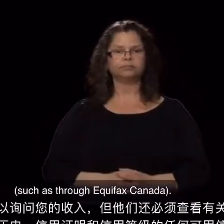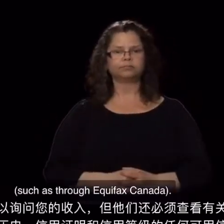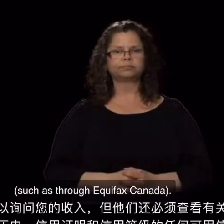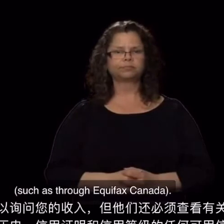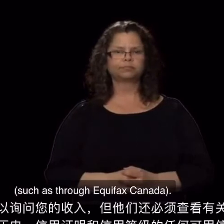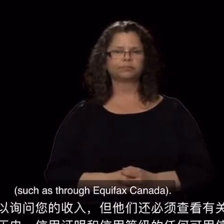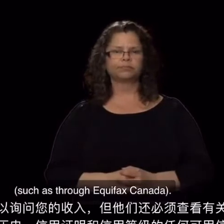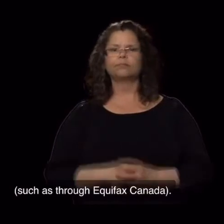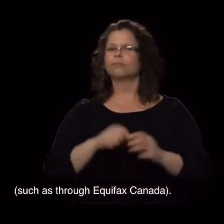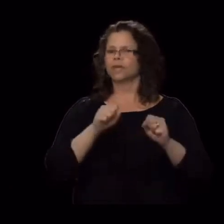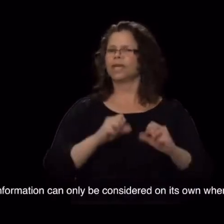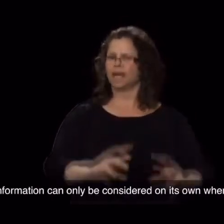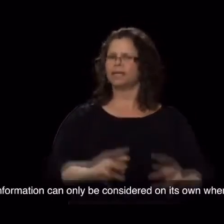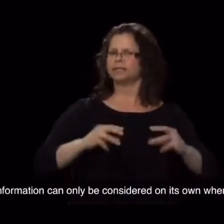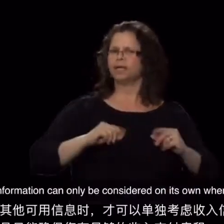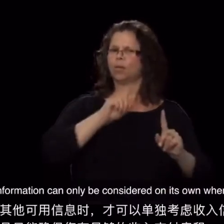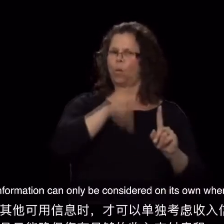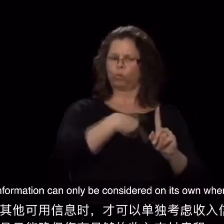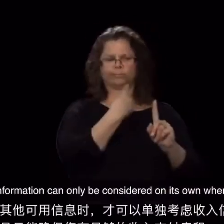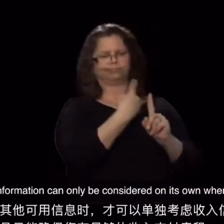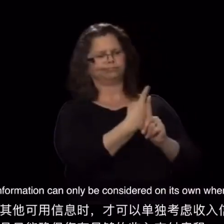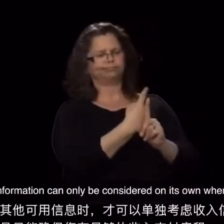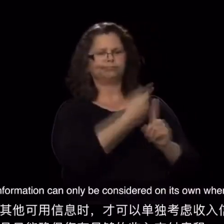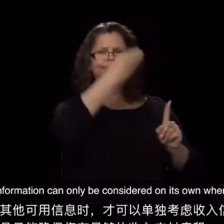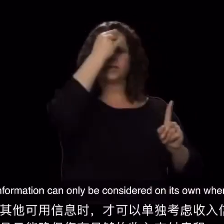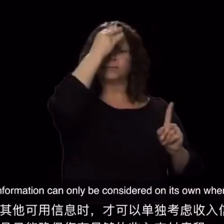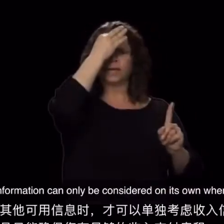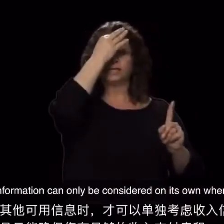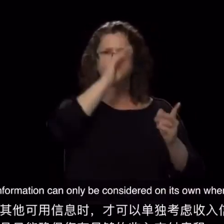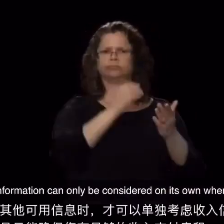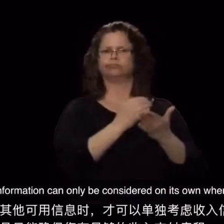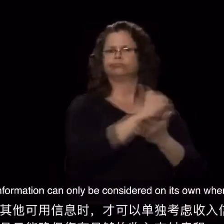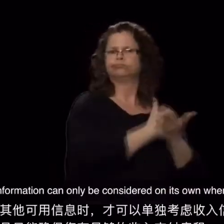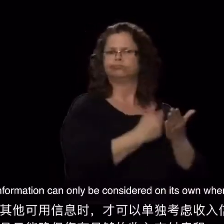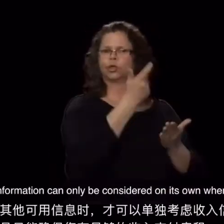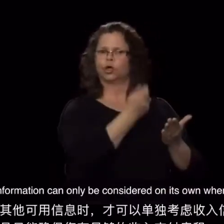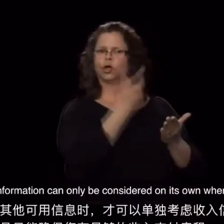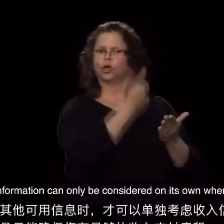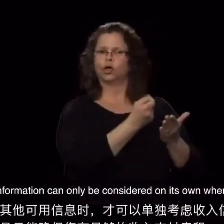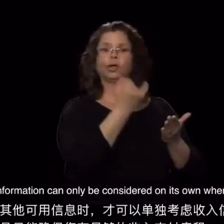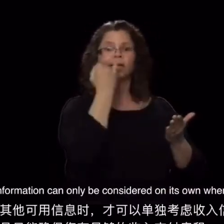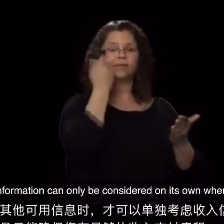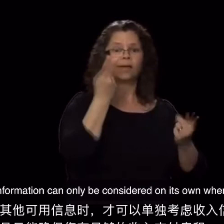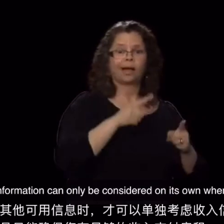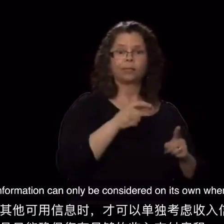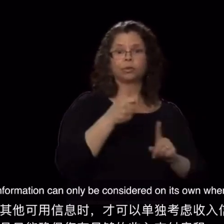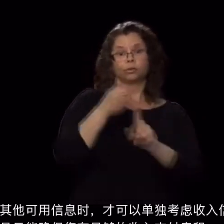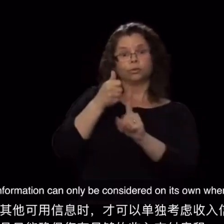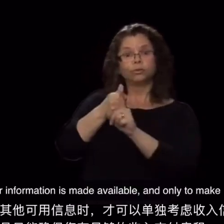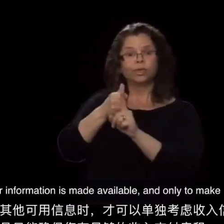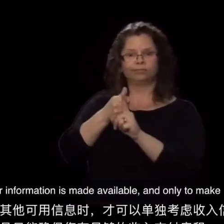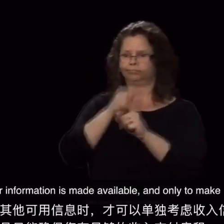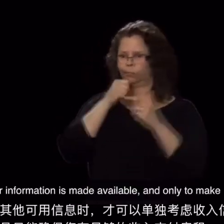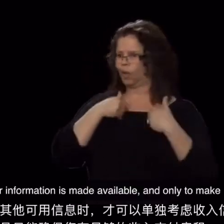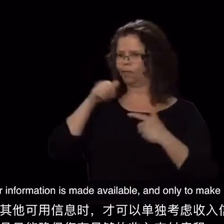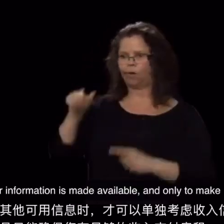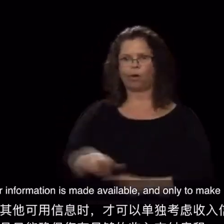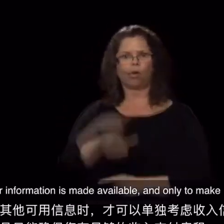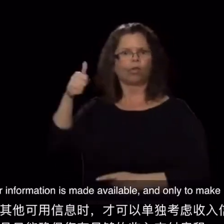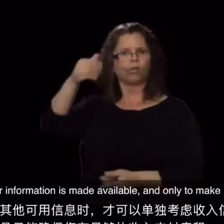Canada. Income information can only be considered on its own when no other information is made